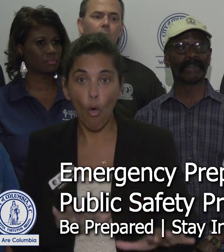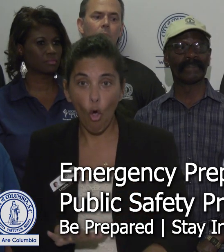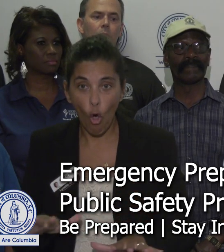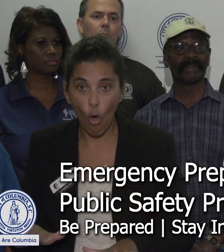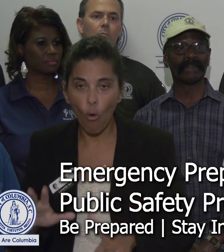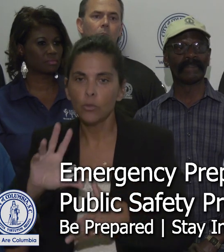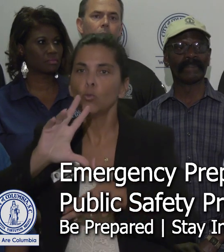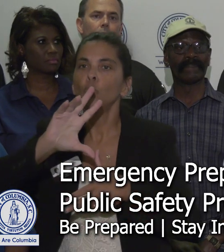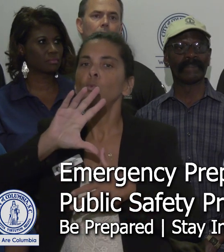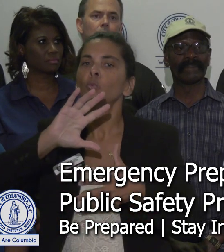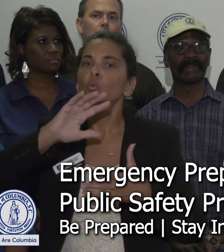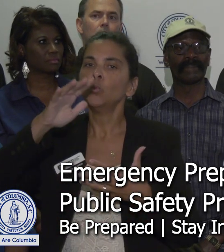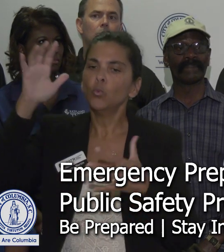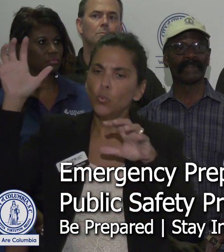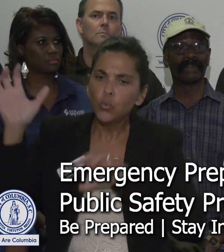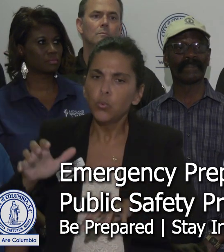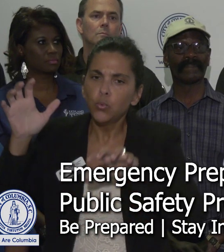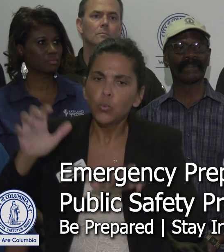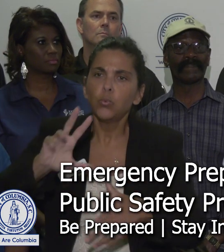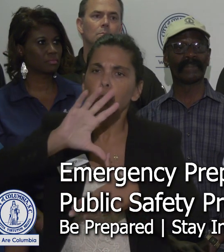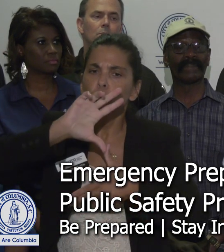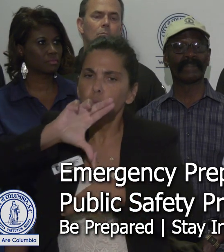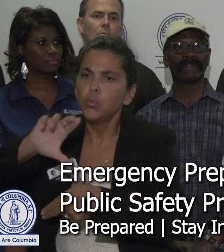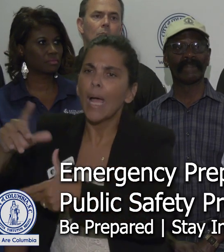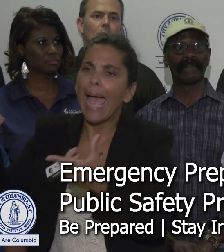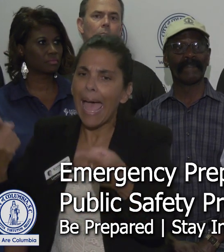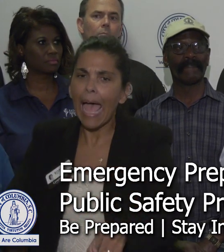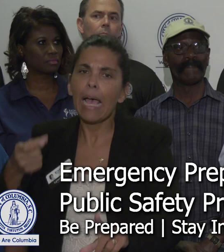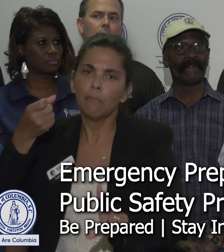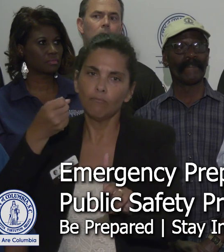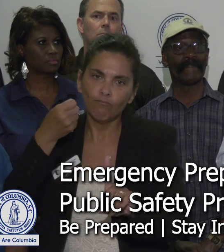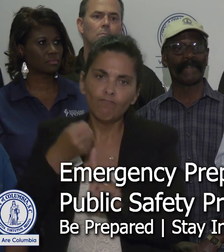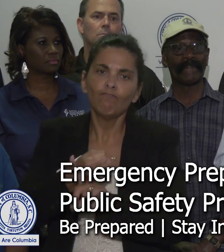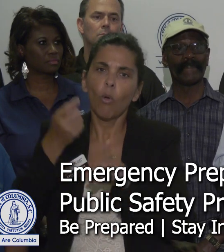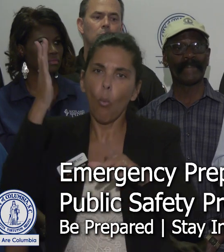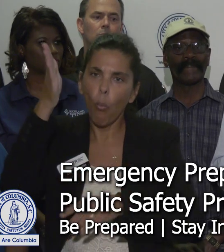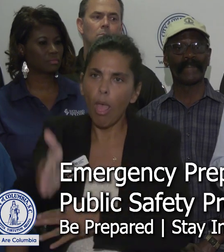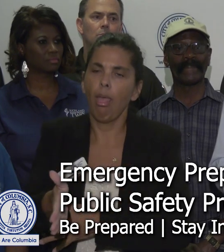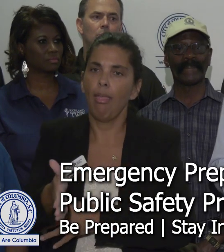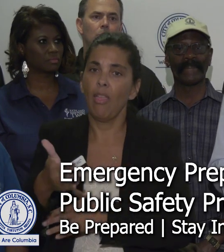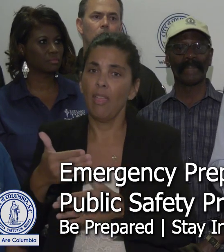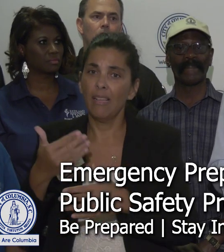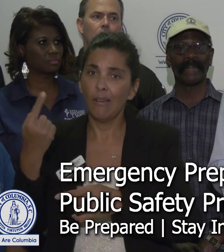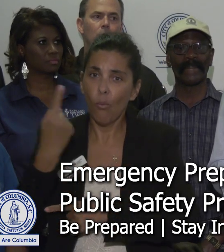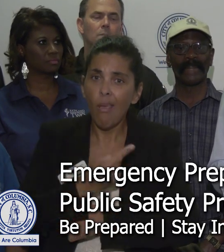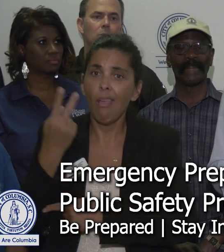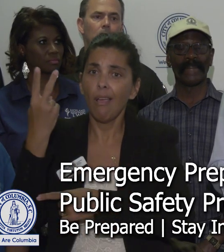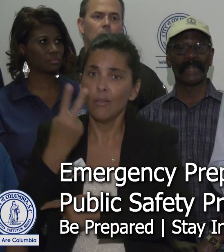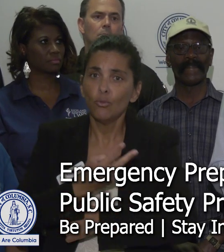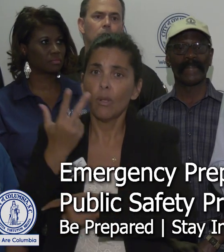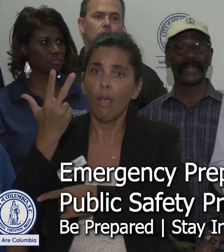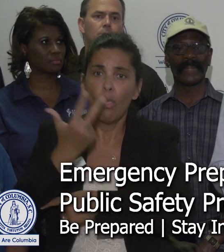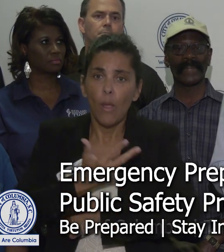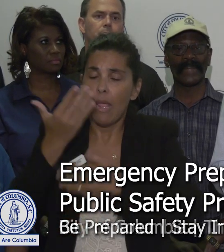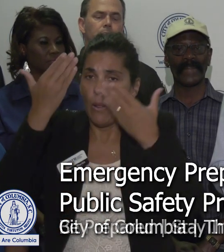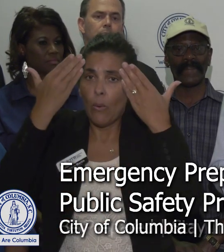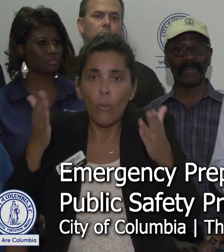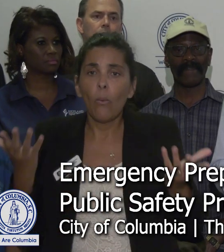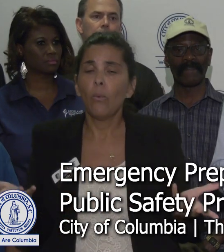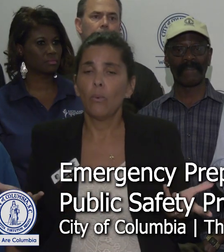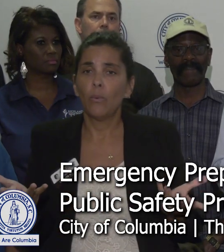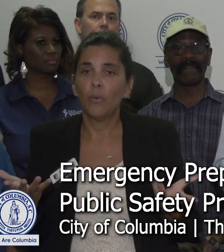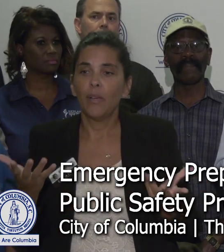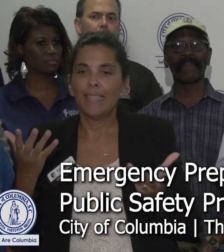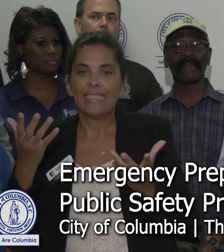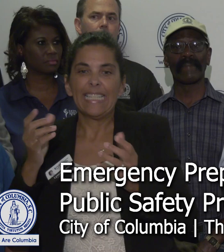storm. Over the next several days, we will see rainfall, if all of the forecasts are true,